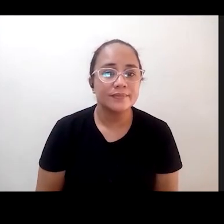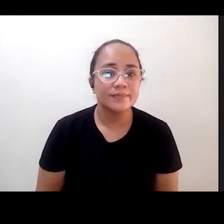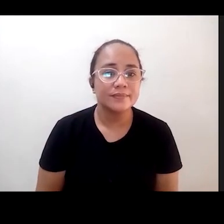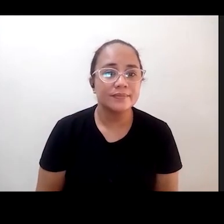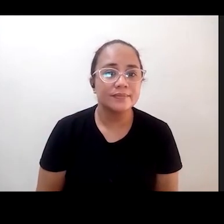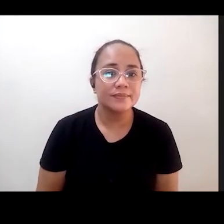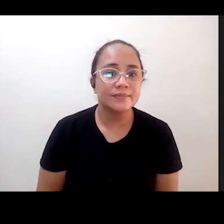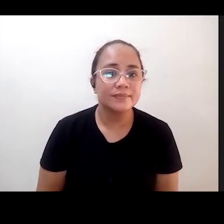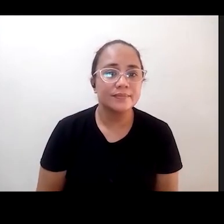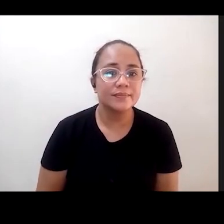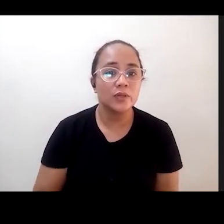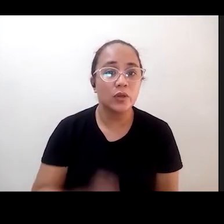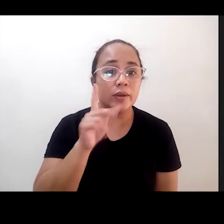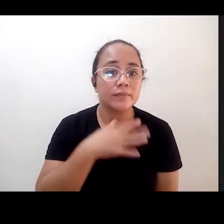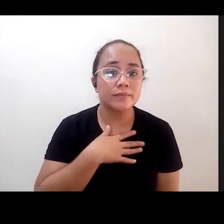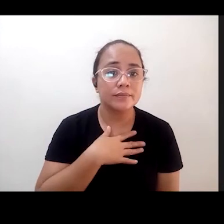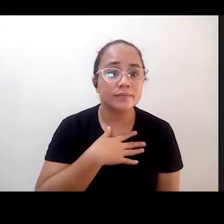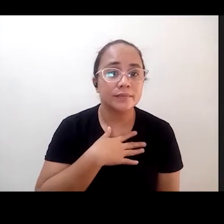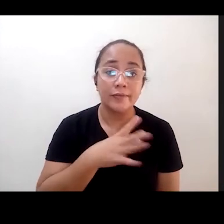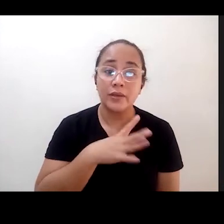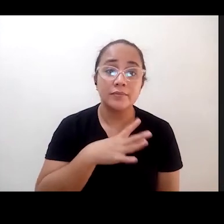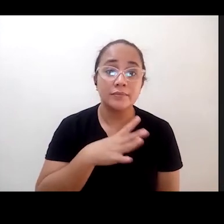Okay, that's fine, okay.